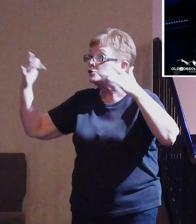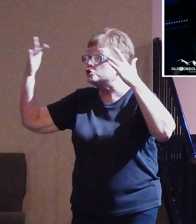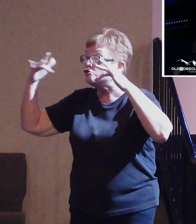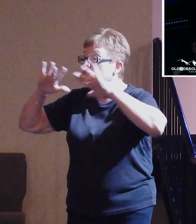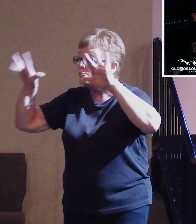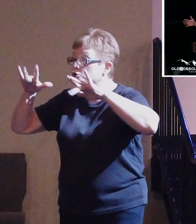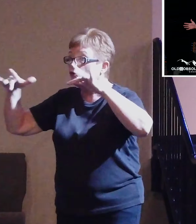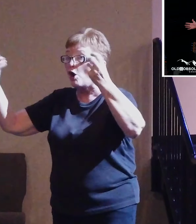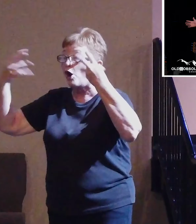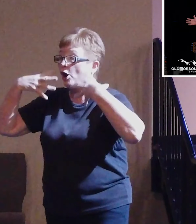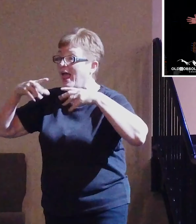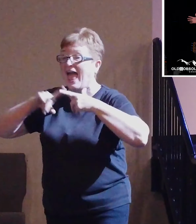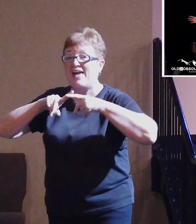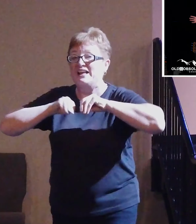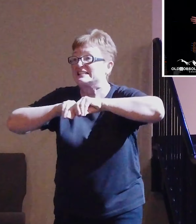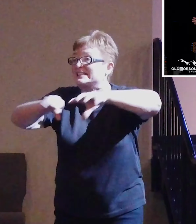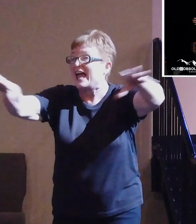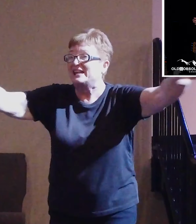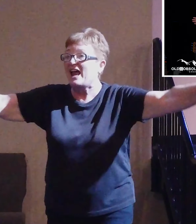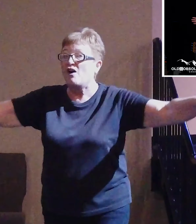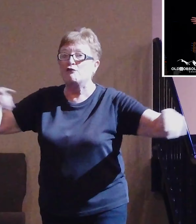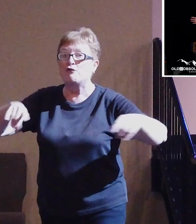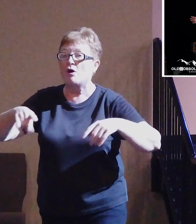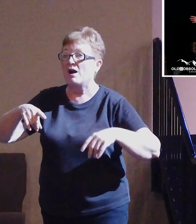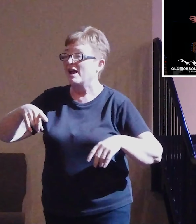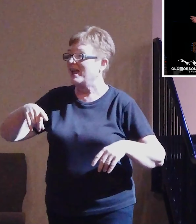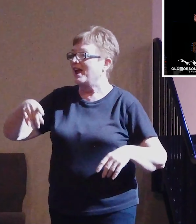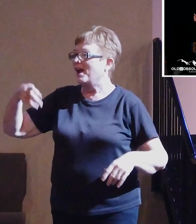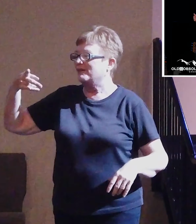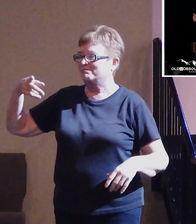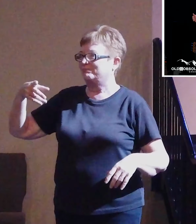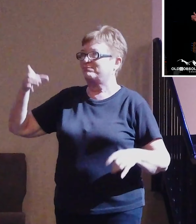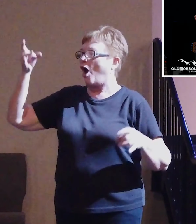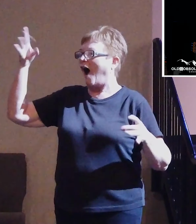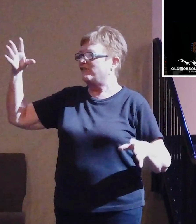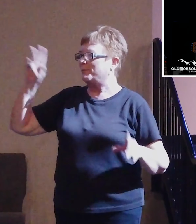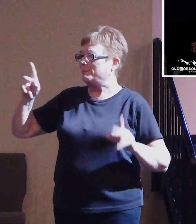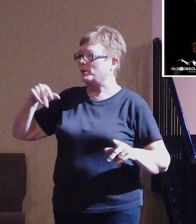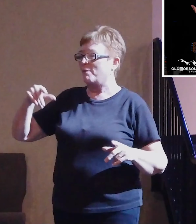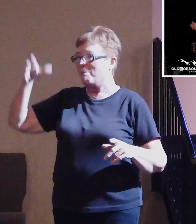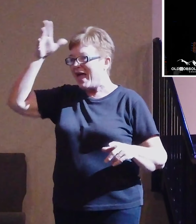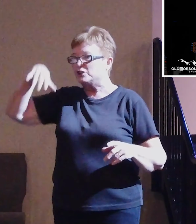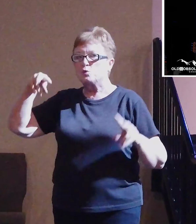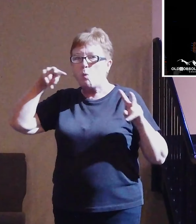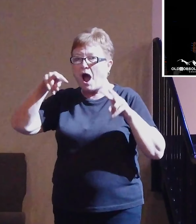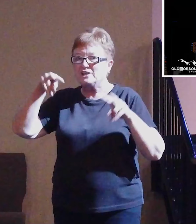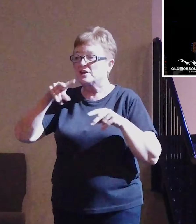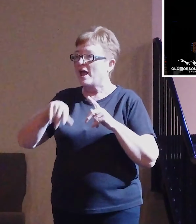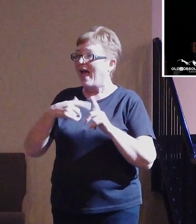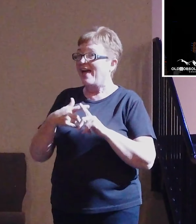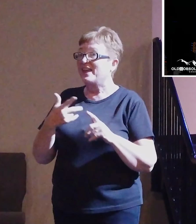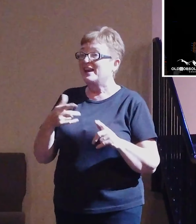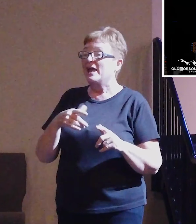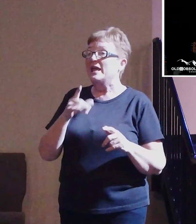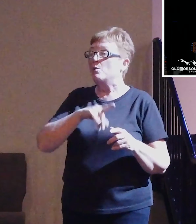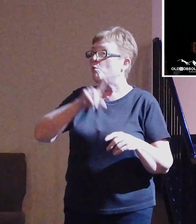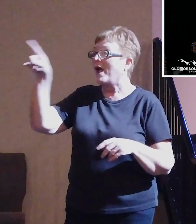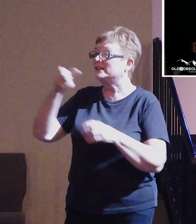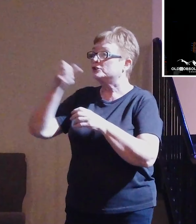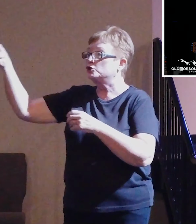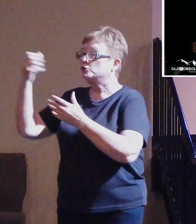streams it out on the internet for perverts to watch, and at the end of the day, he got something like 34 months in jail for it.